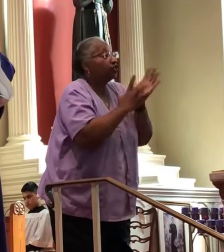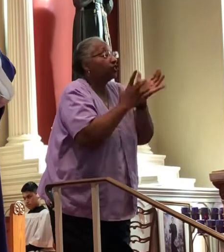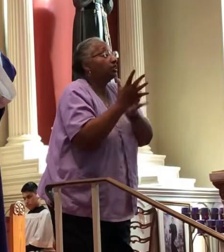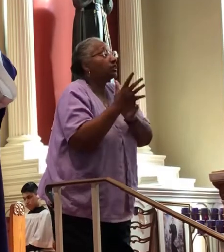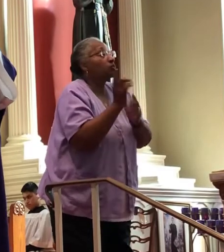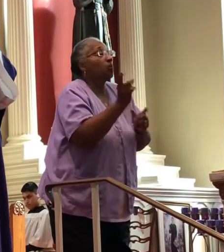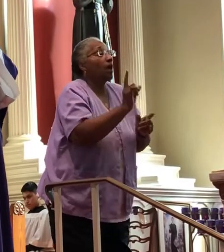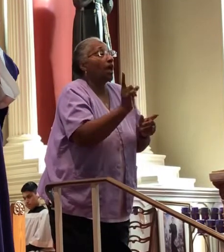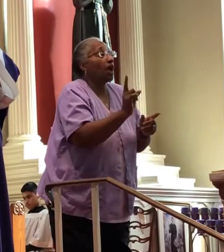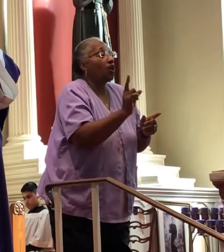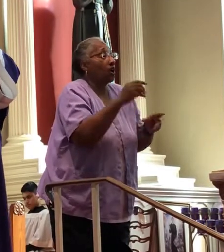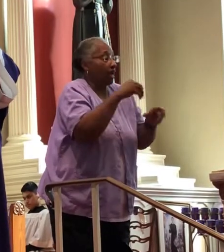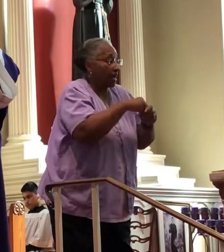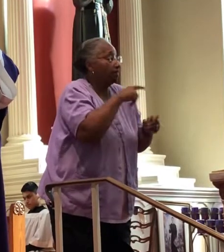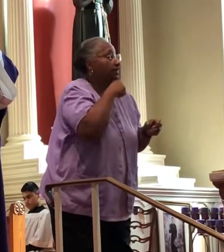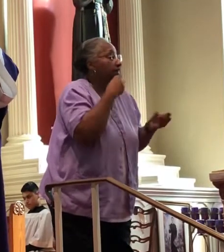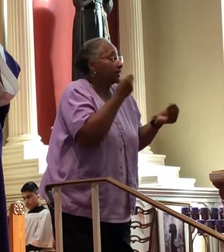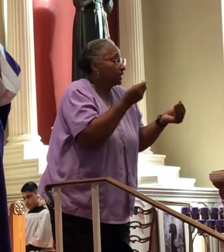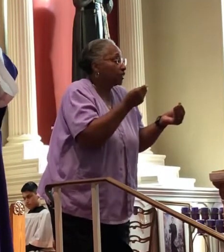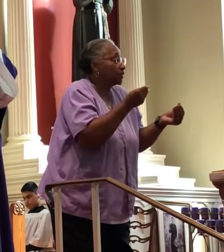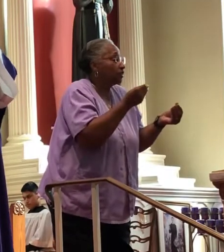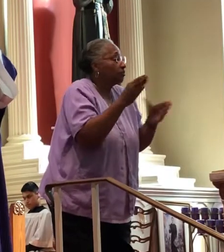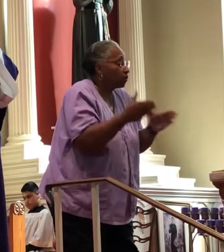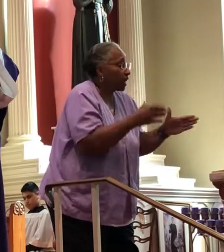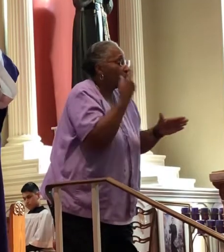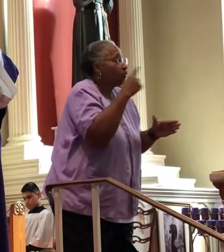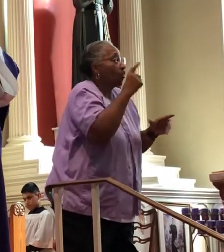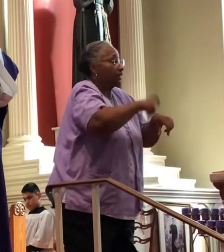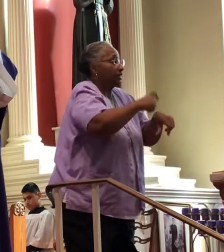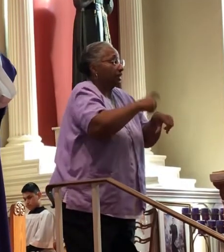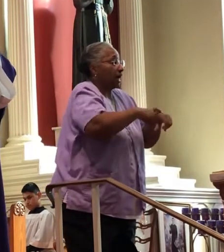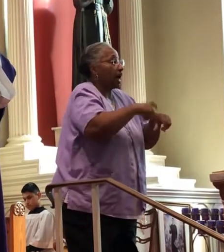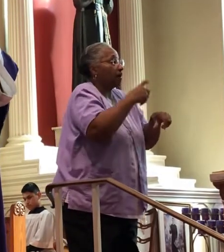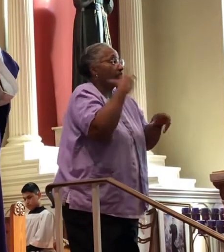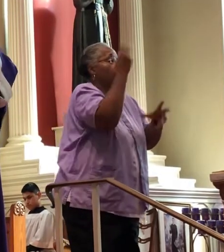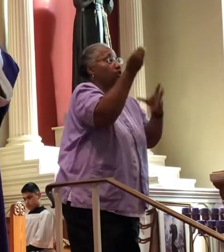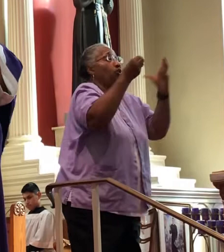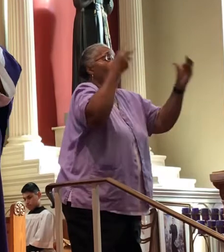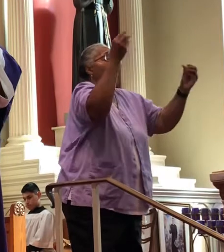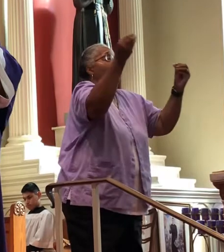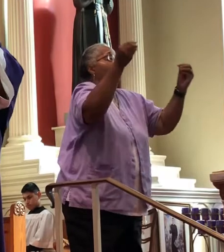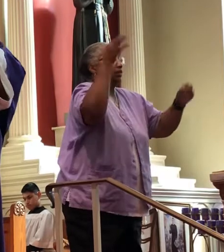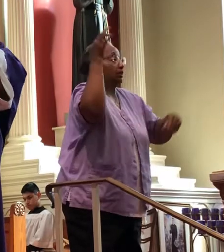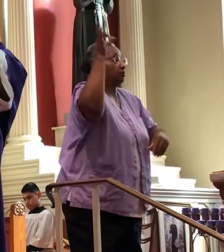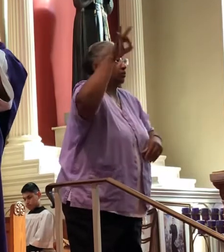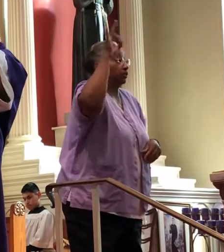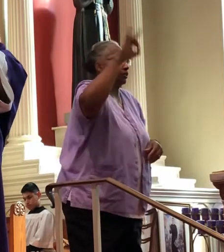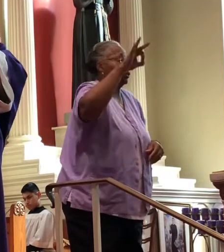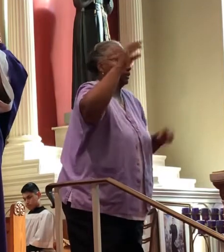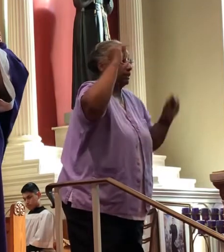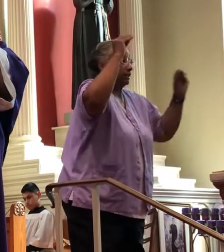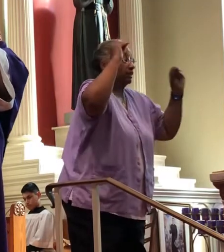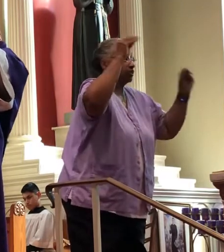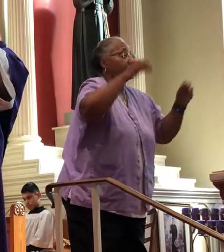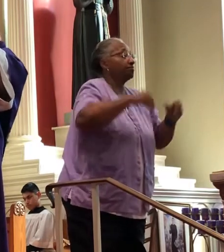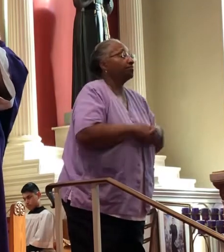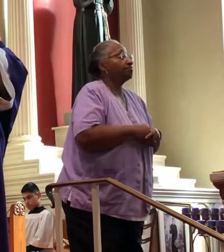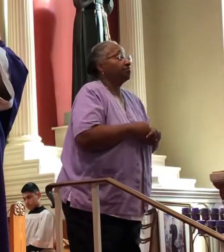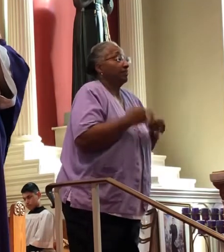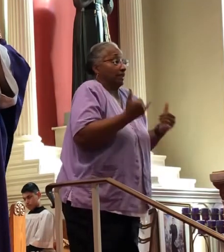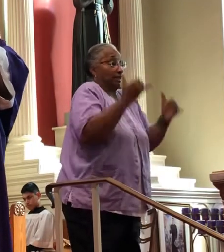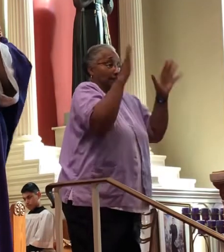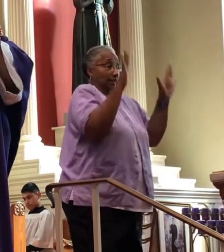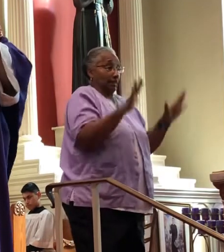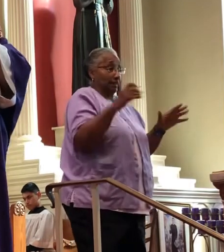preparing for his public ministry. But we typically, this Sunday, we would immediately gravitate to the temptations. And they, you know, Jesus